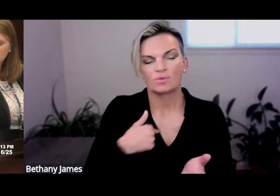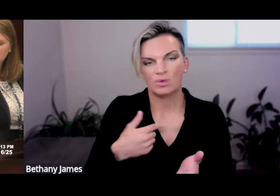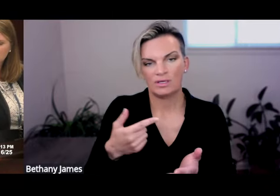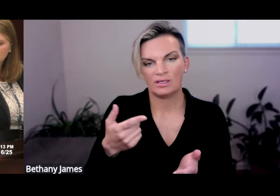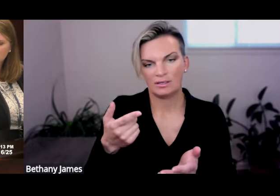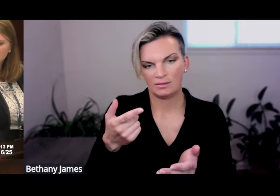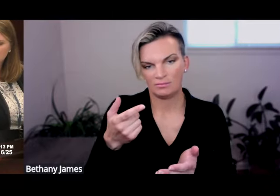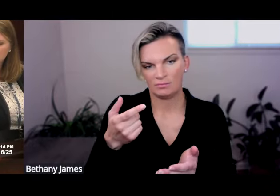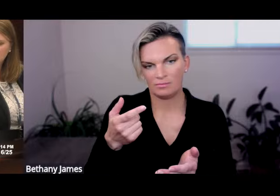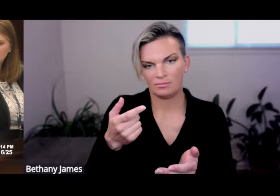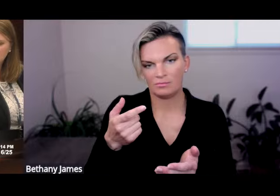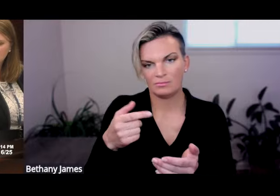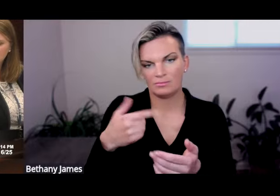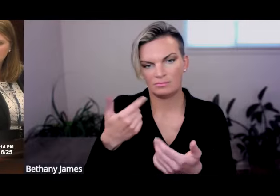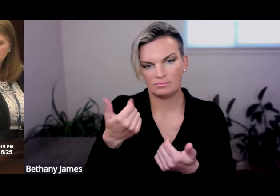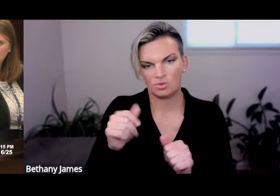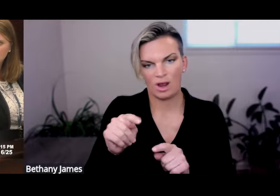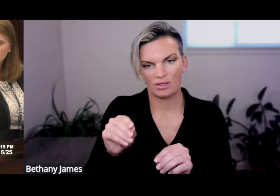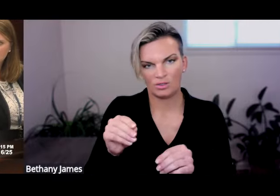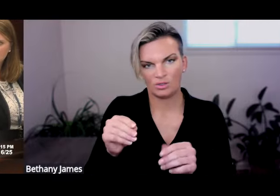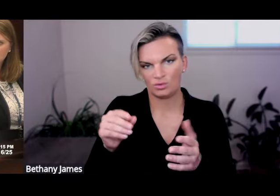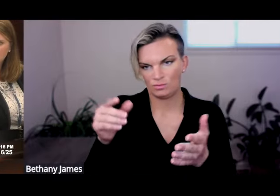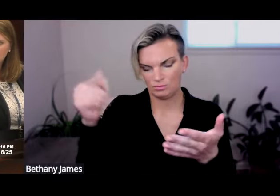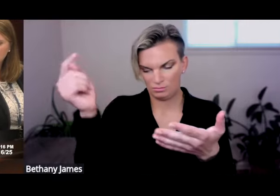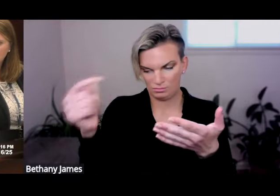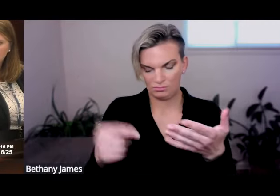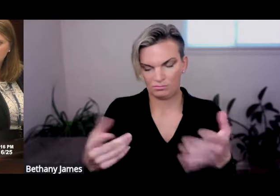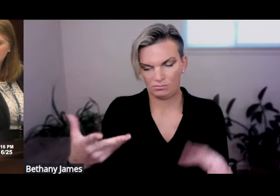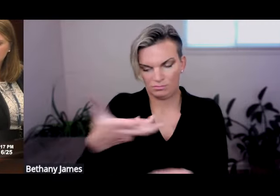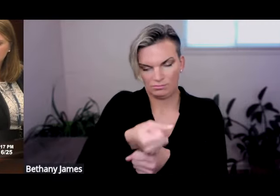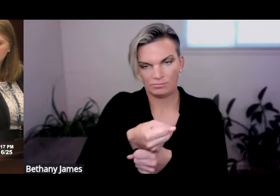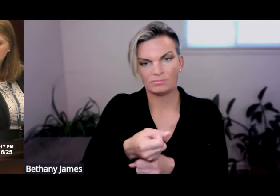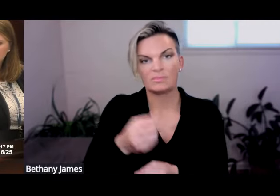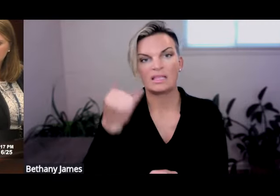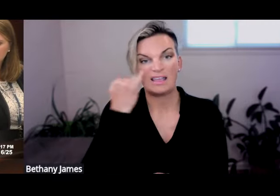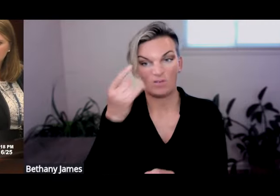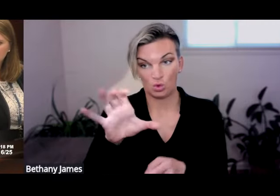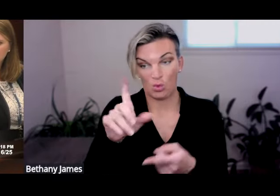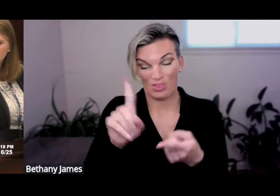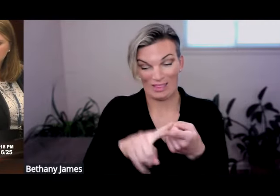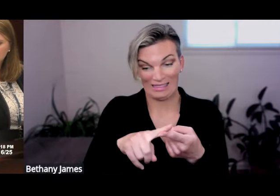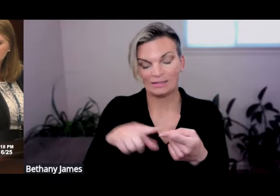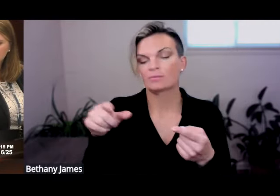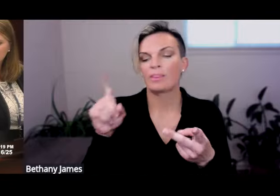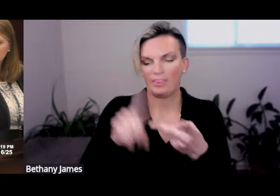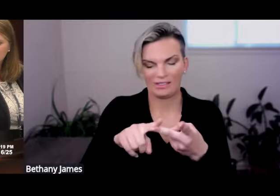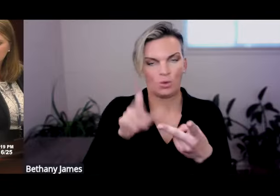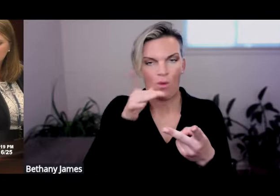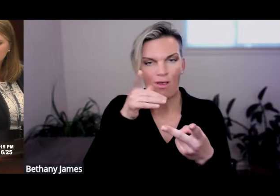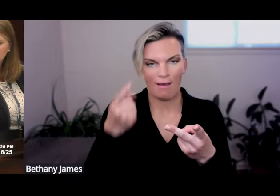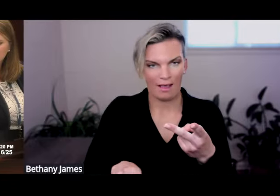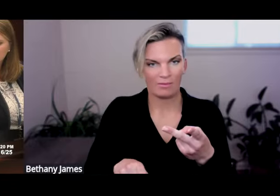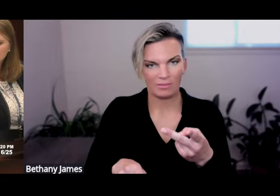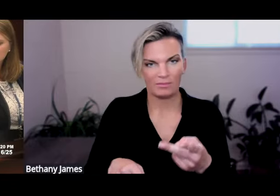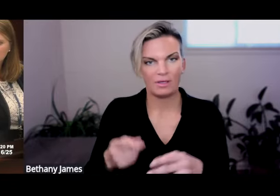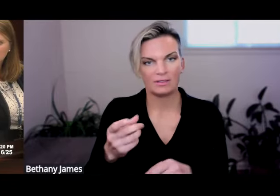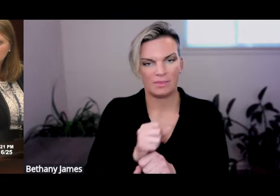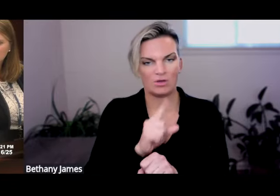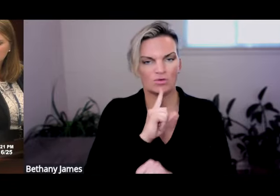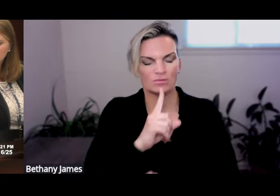that way we've got a clear if this, then this. If you do this, this is what we need in order to kind of be sufficient.